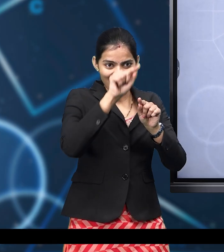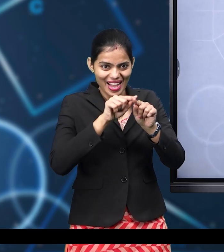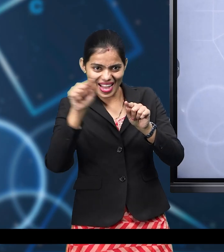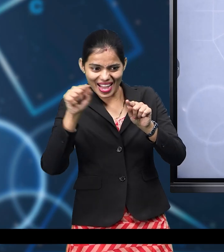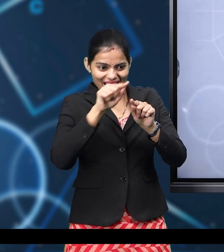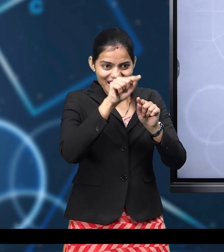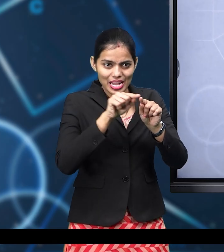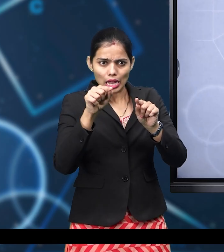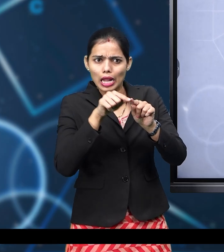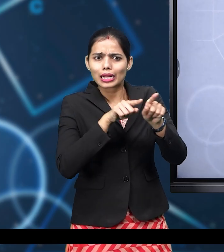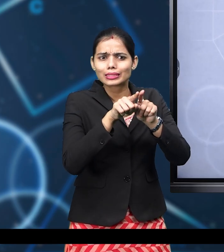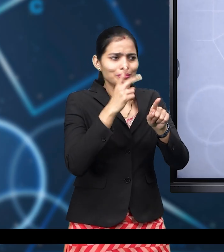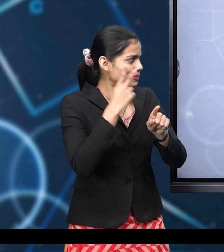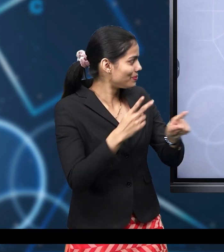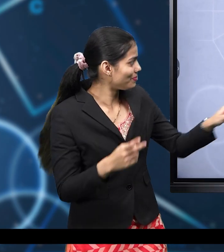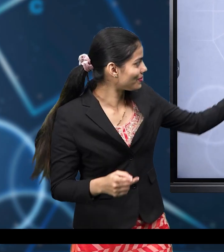Example.